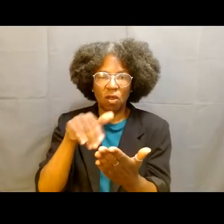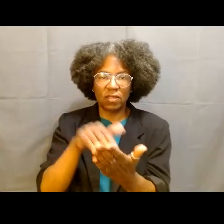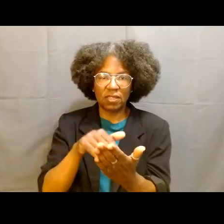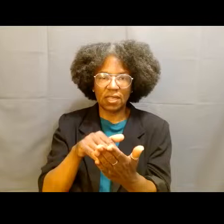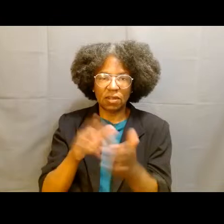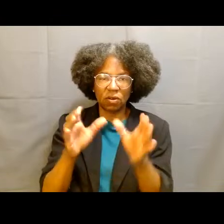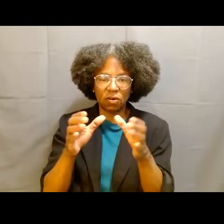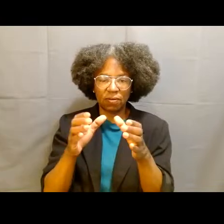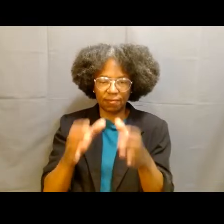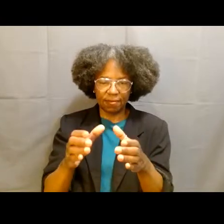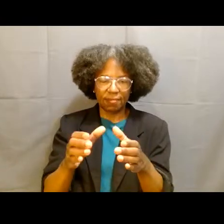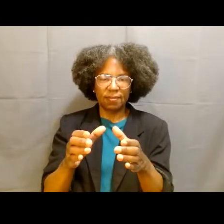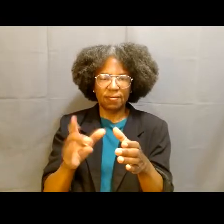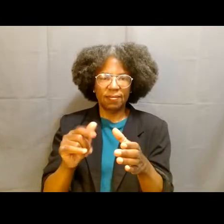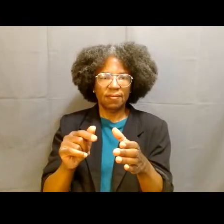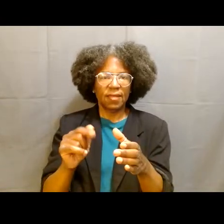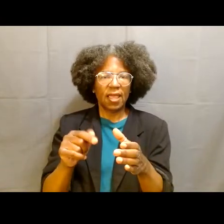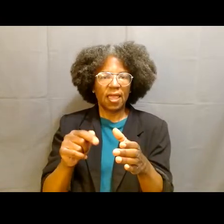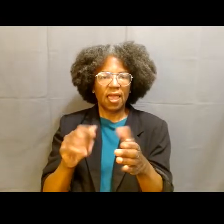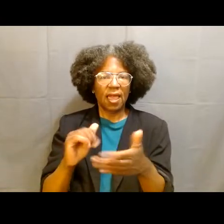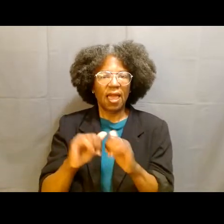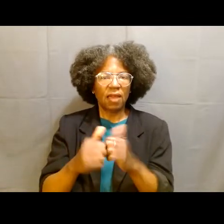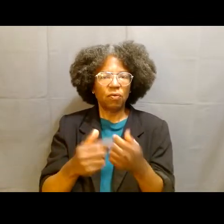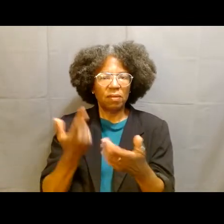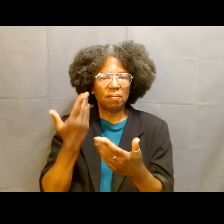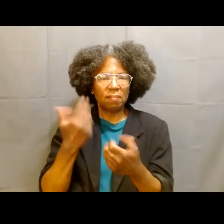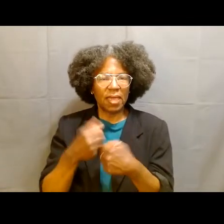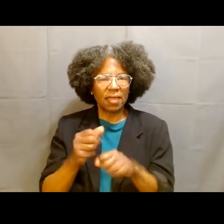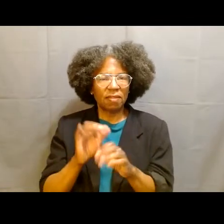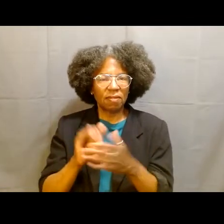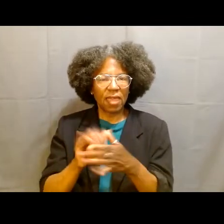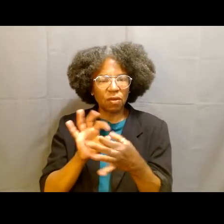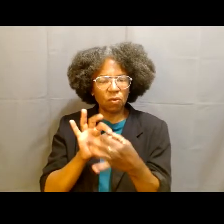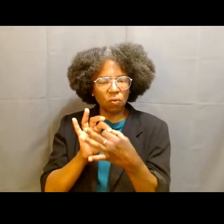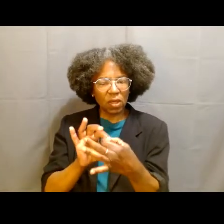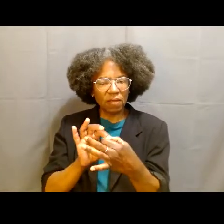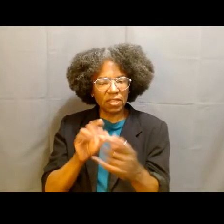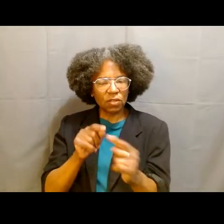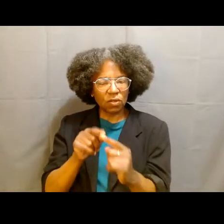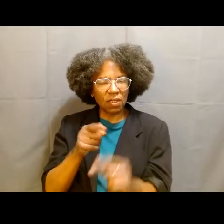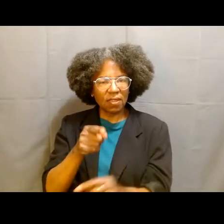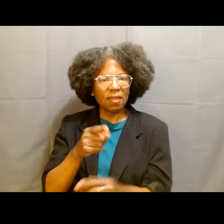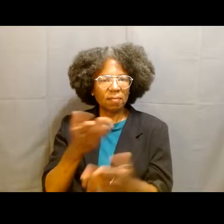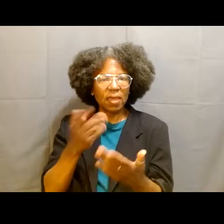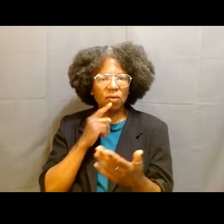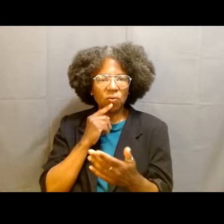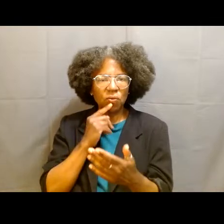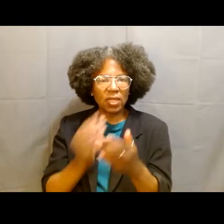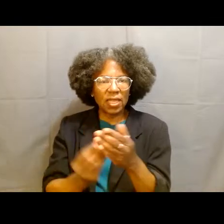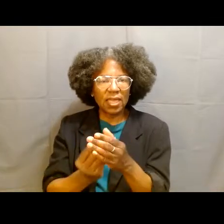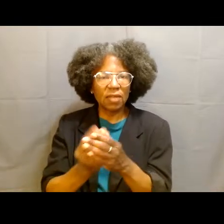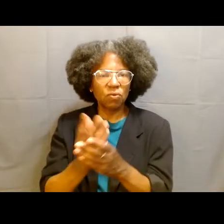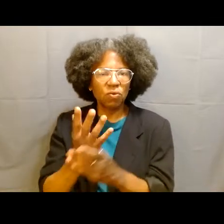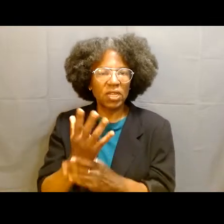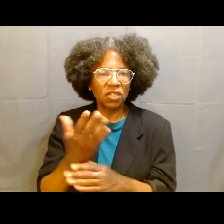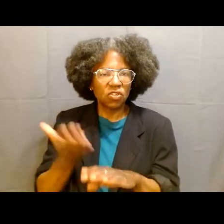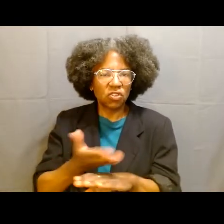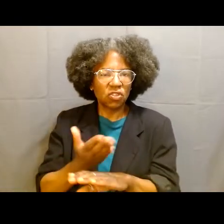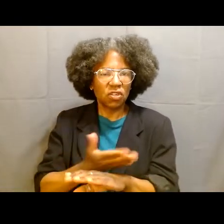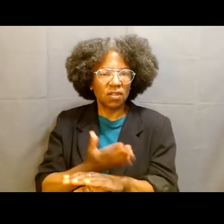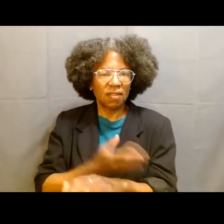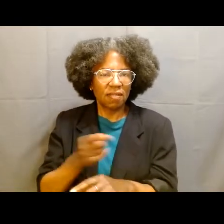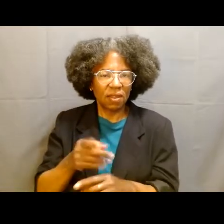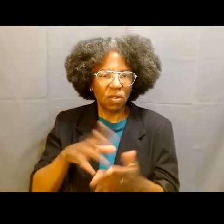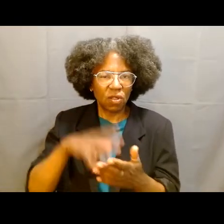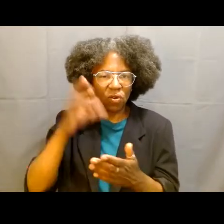that relevant to them and part of their experience to really enrich their learning. You know, I really commend